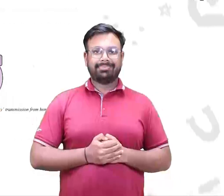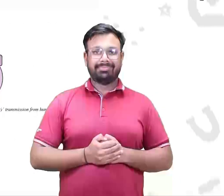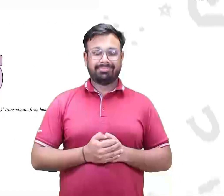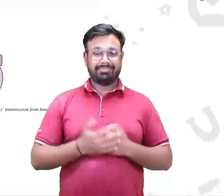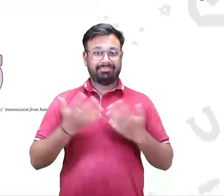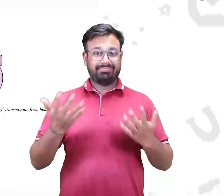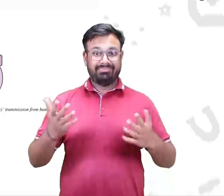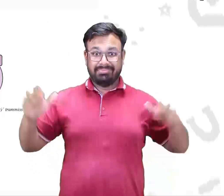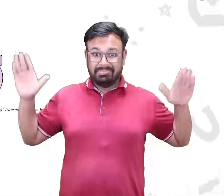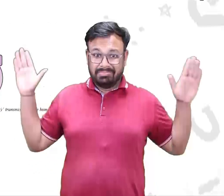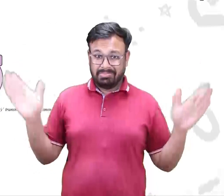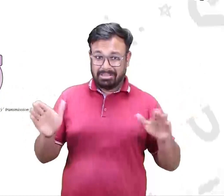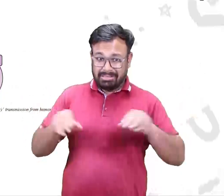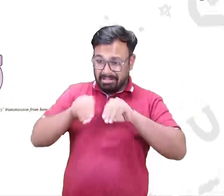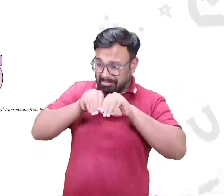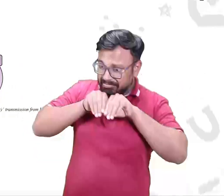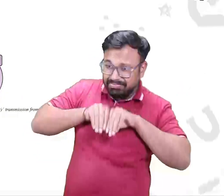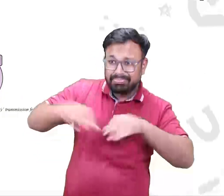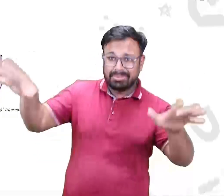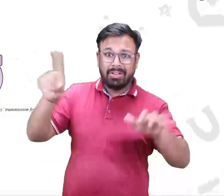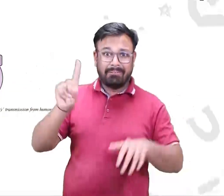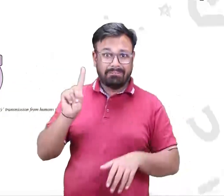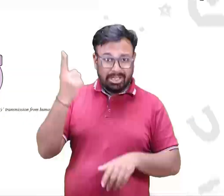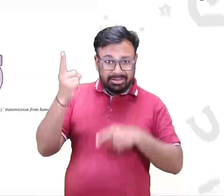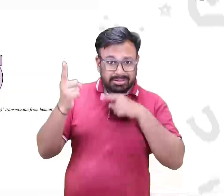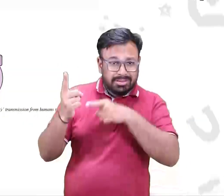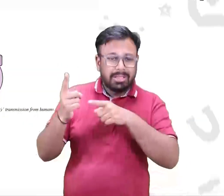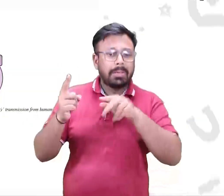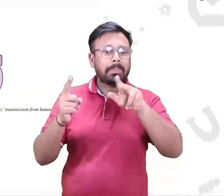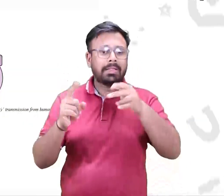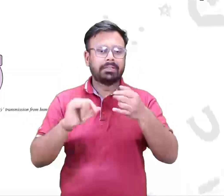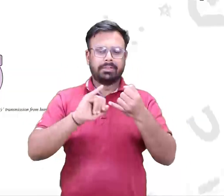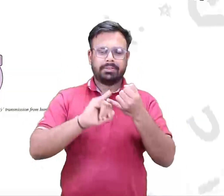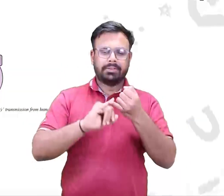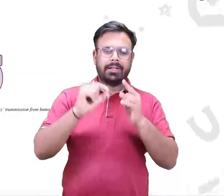Spillover events of bat viruses.